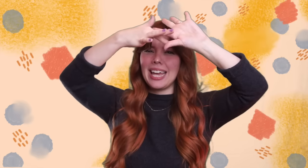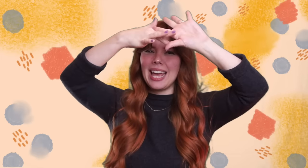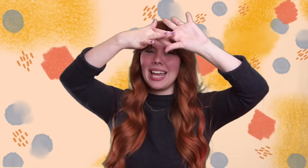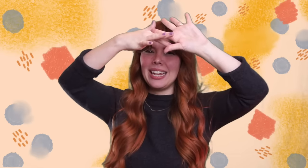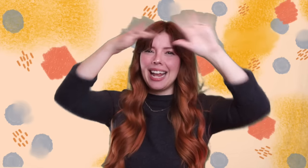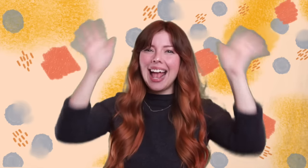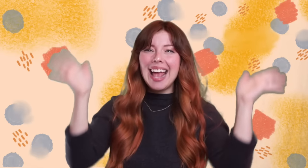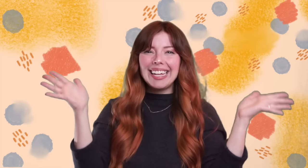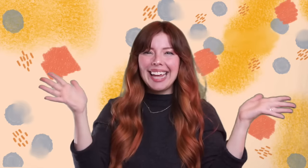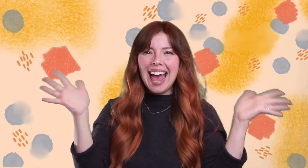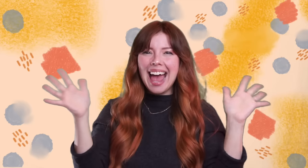again.